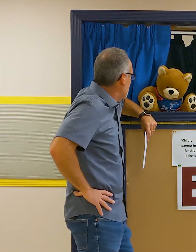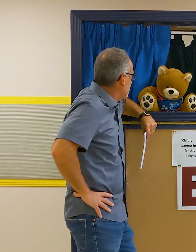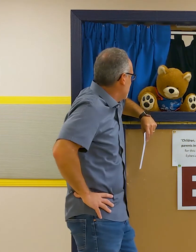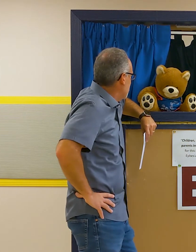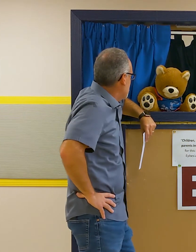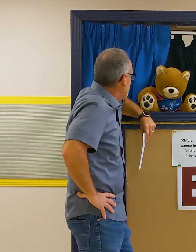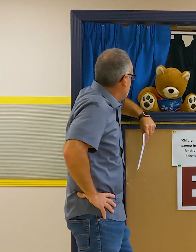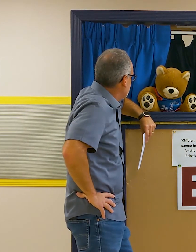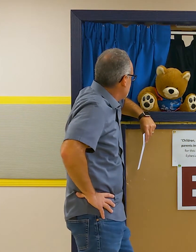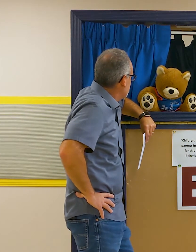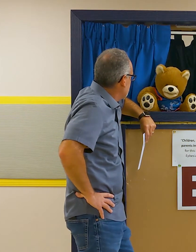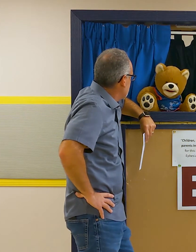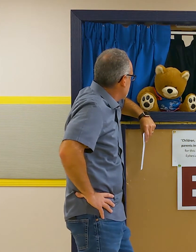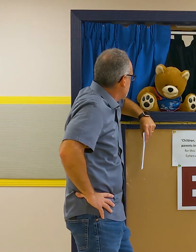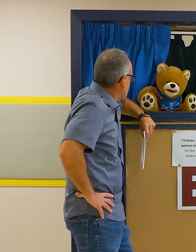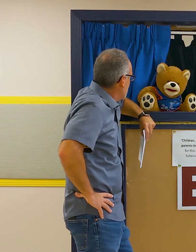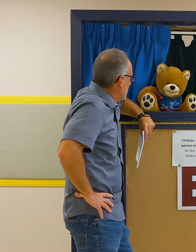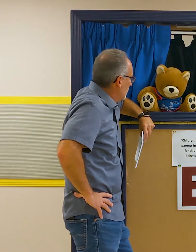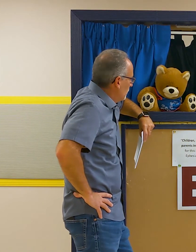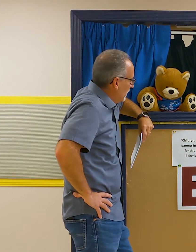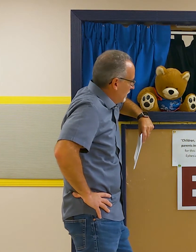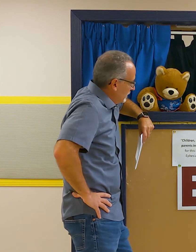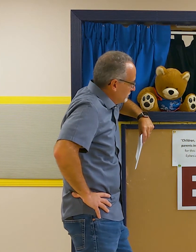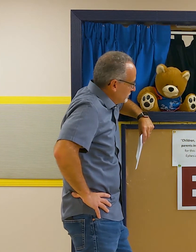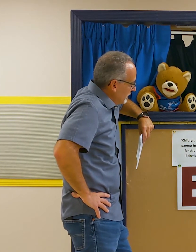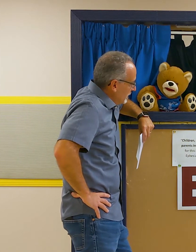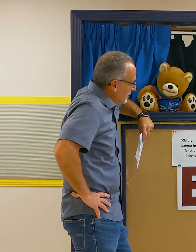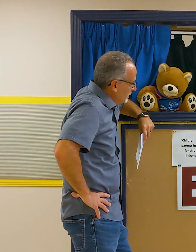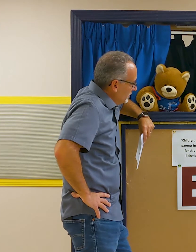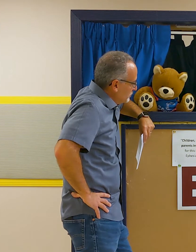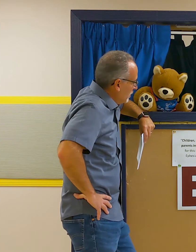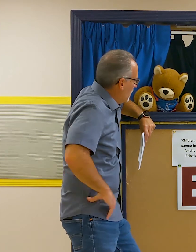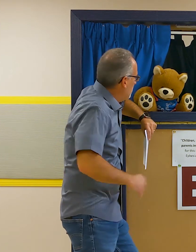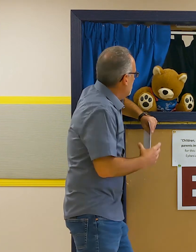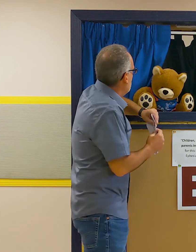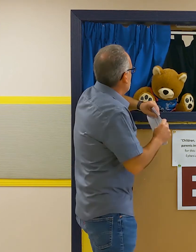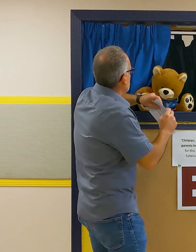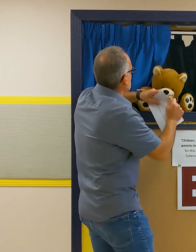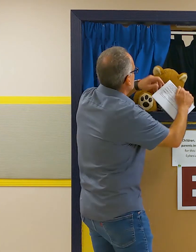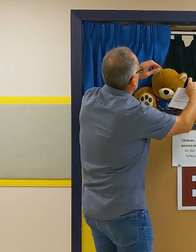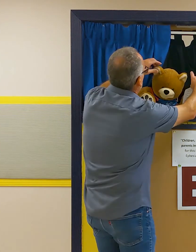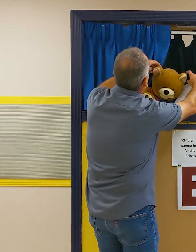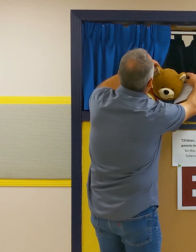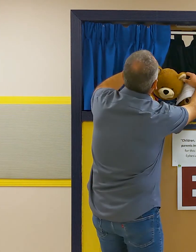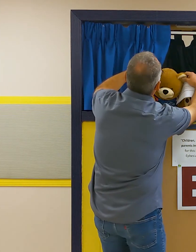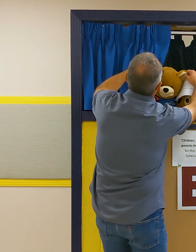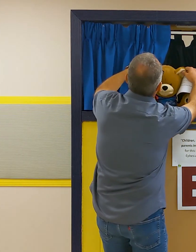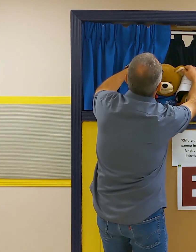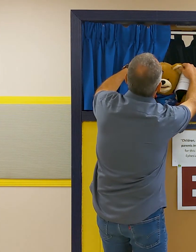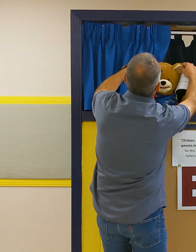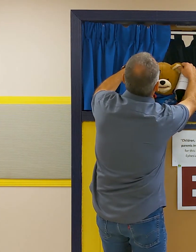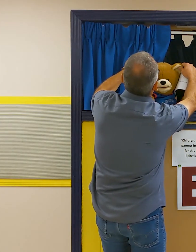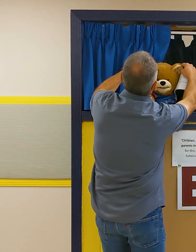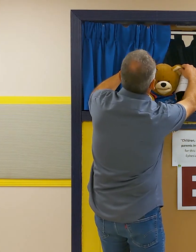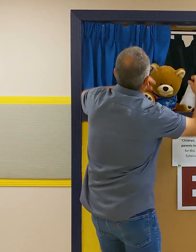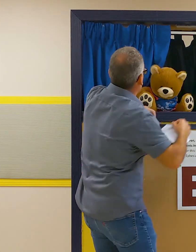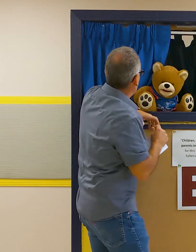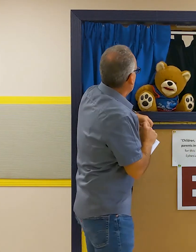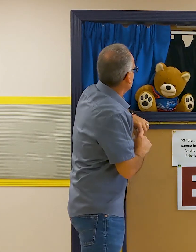the letter E. Yeah, what kind? Well, an eel. There's one with ears that are way bigger than yours, Cubby Bear. Wow,